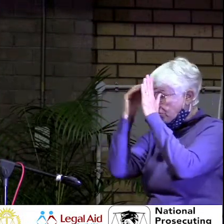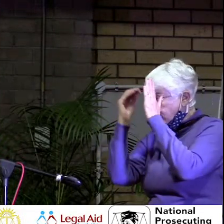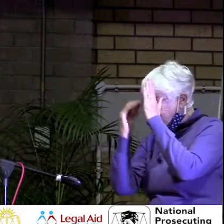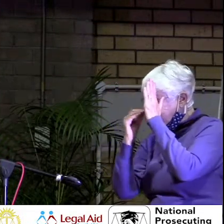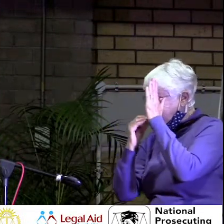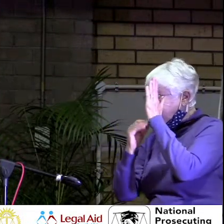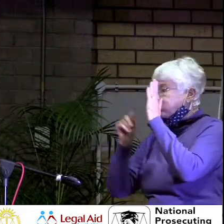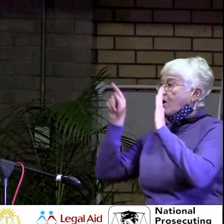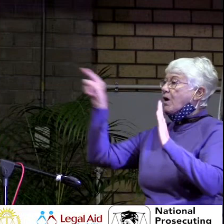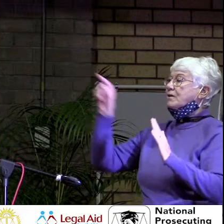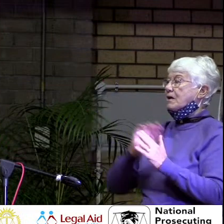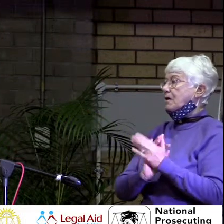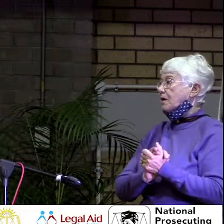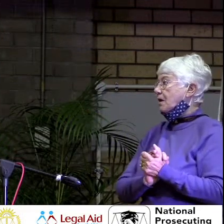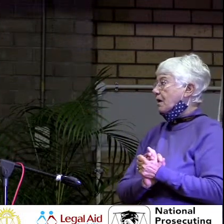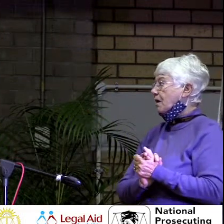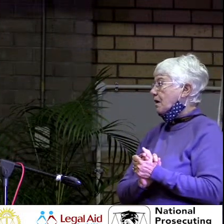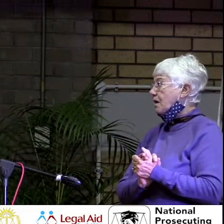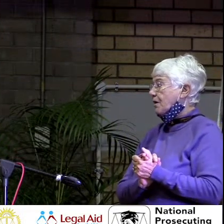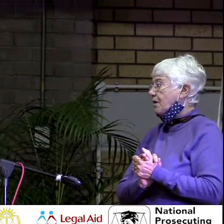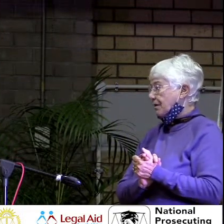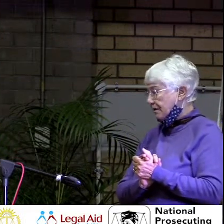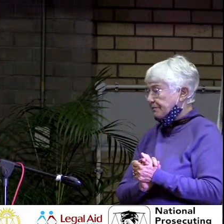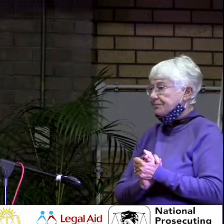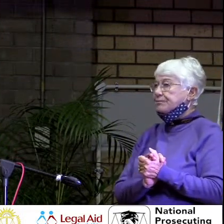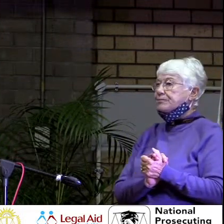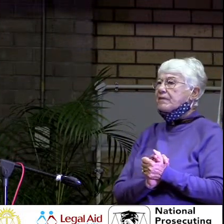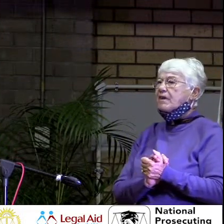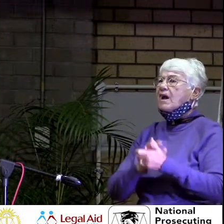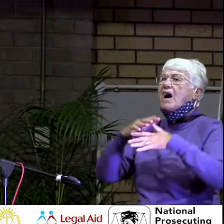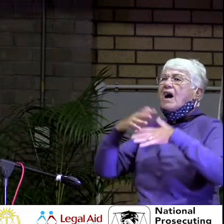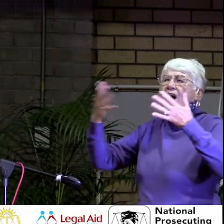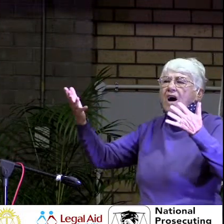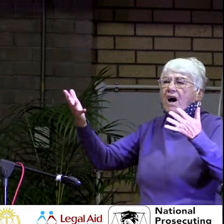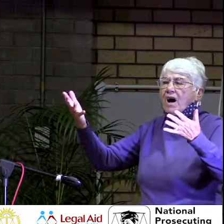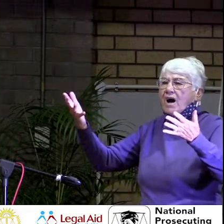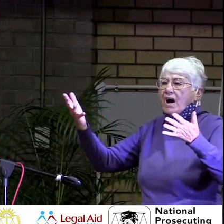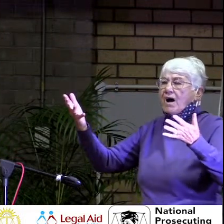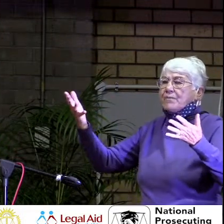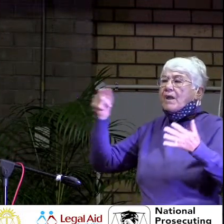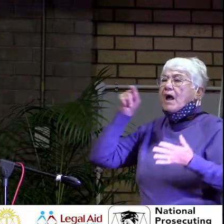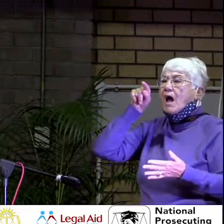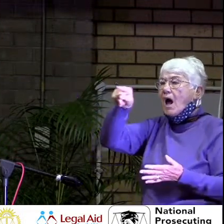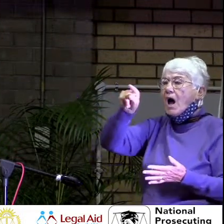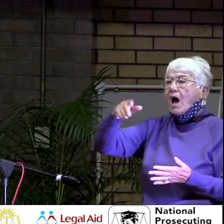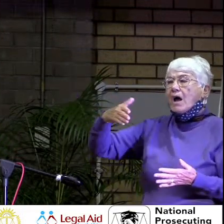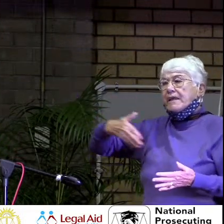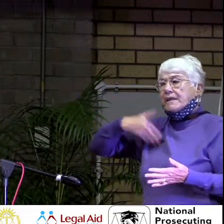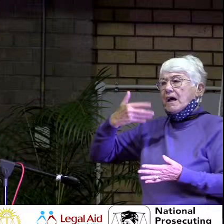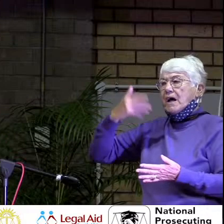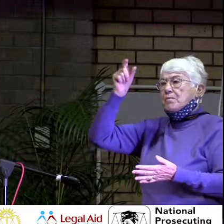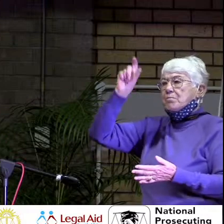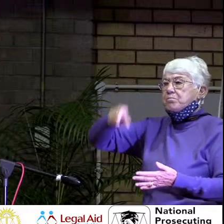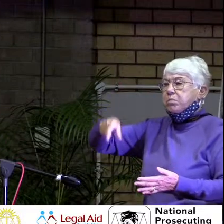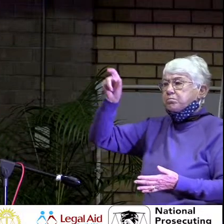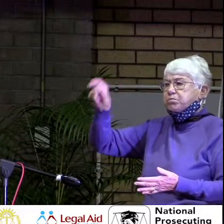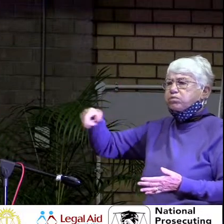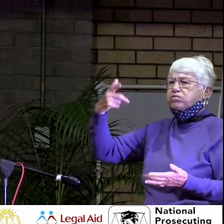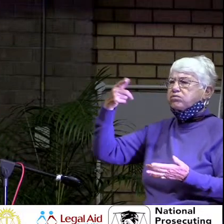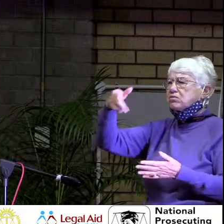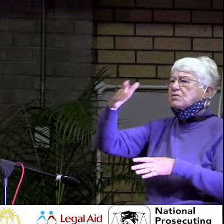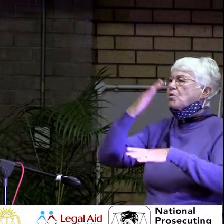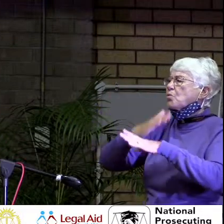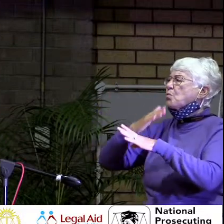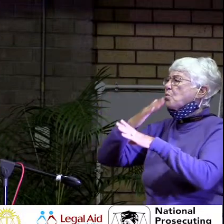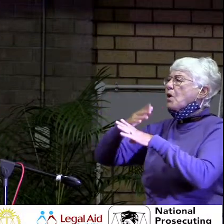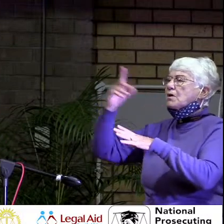but also other vulnerable people, young women, for example. If you're going to work at the university